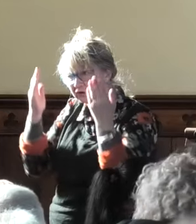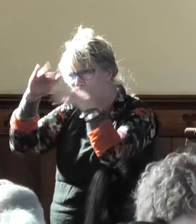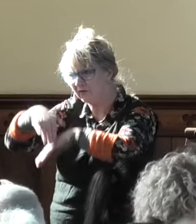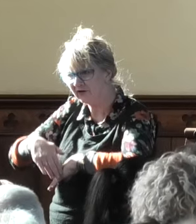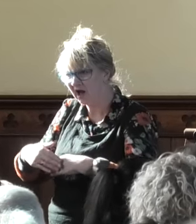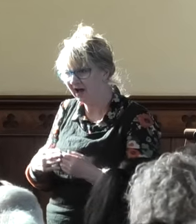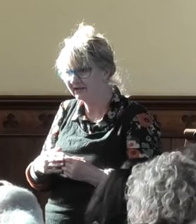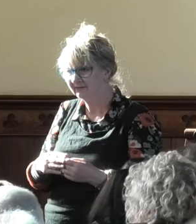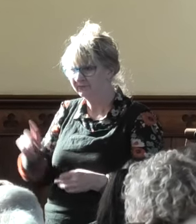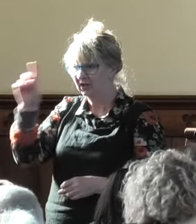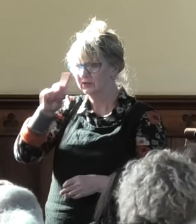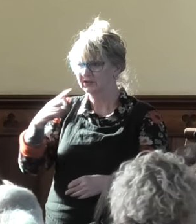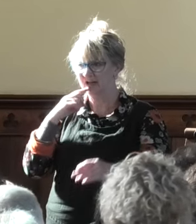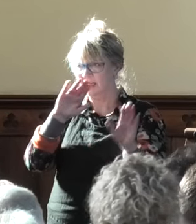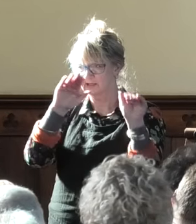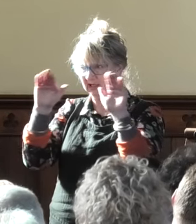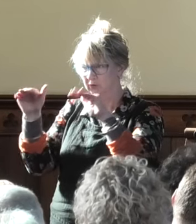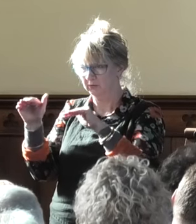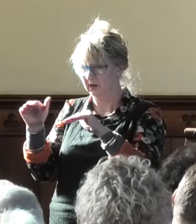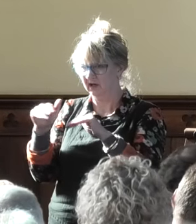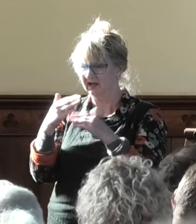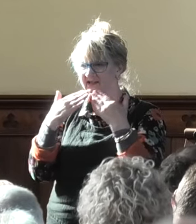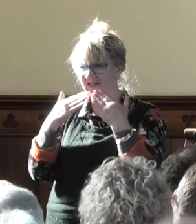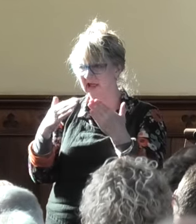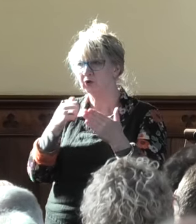say goodbye and thank you to my crochet fairy.